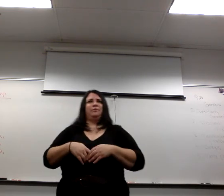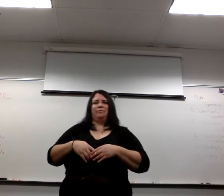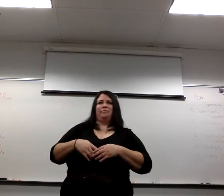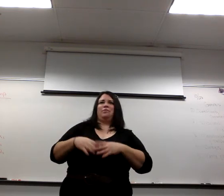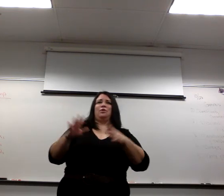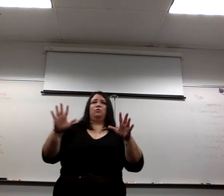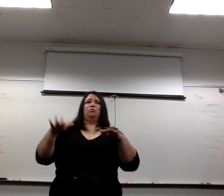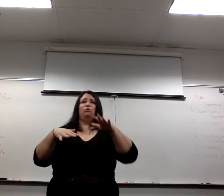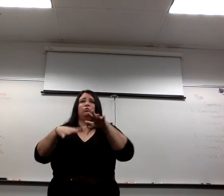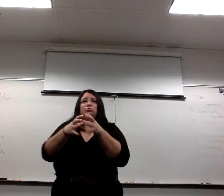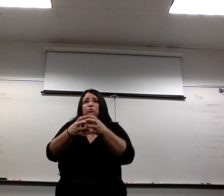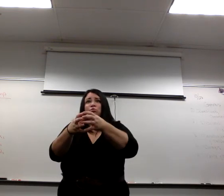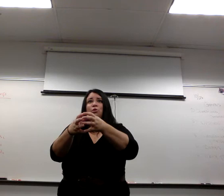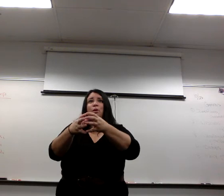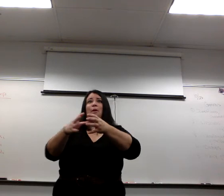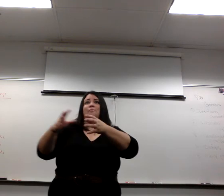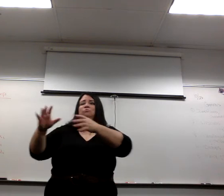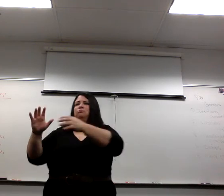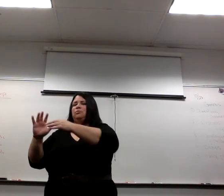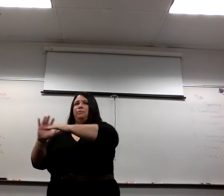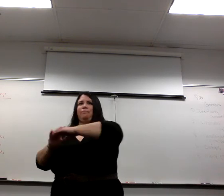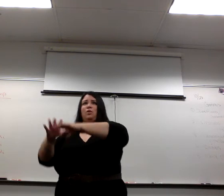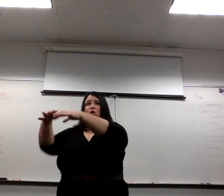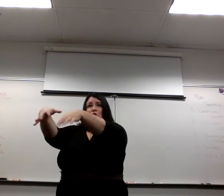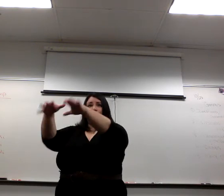behind the gravestone. I guess they had planned it to scare us.